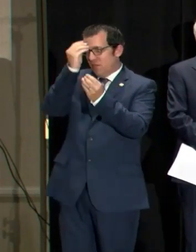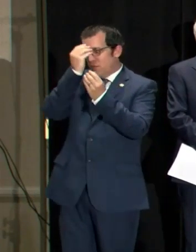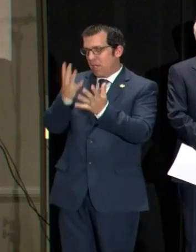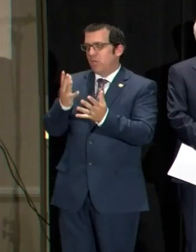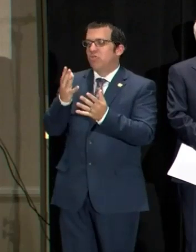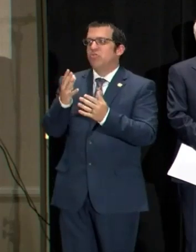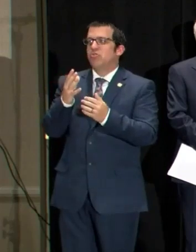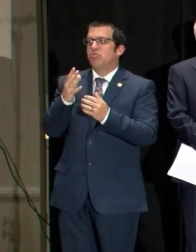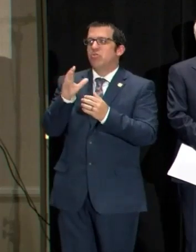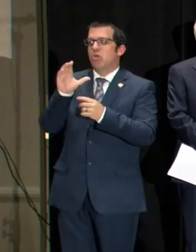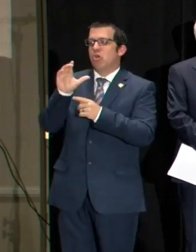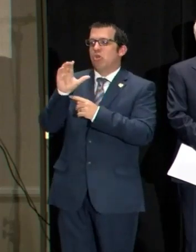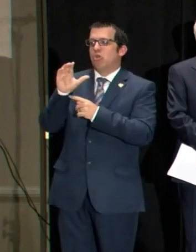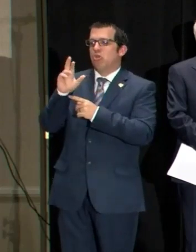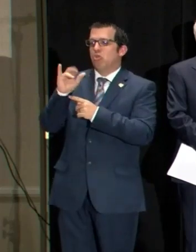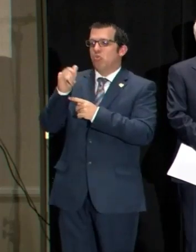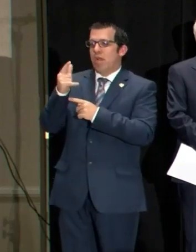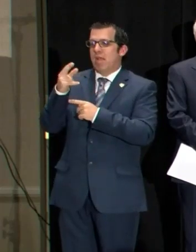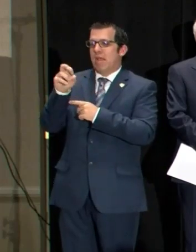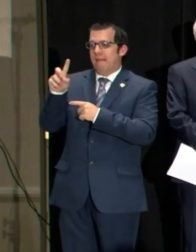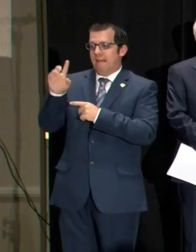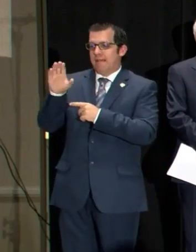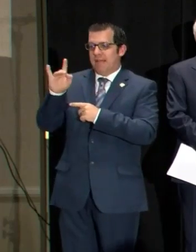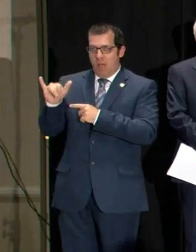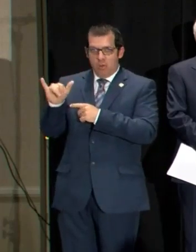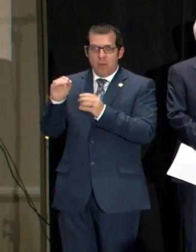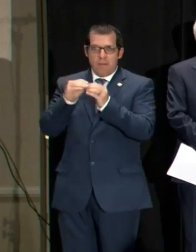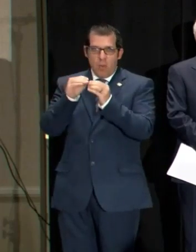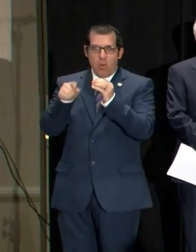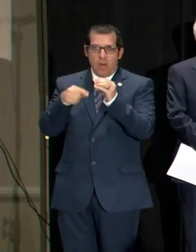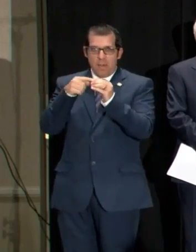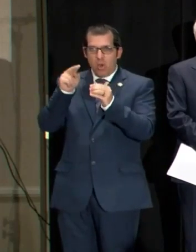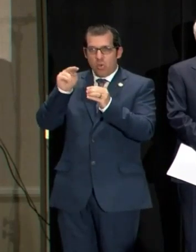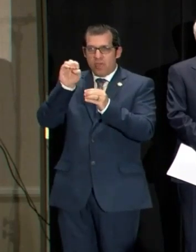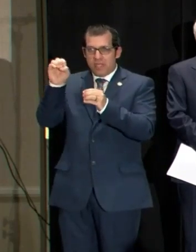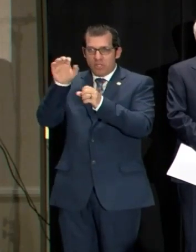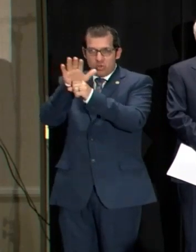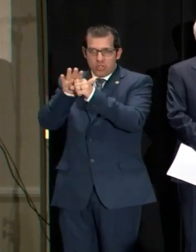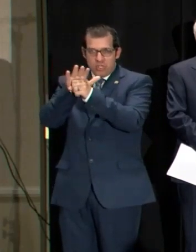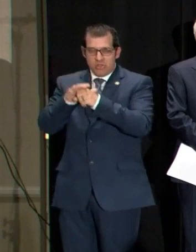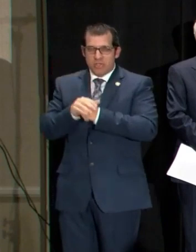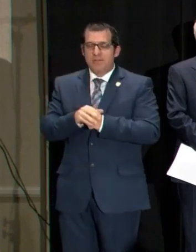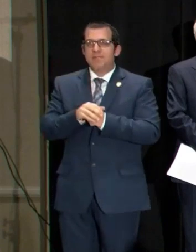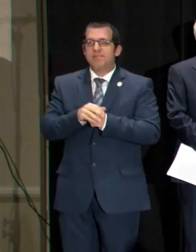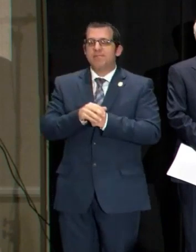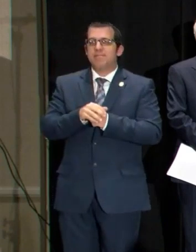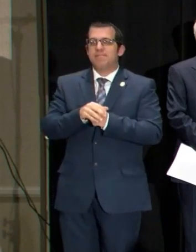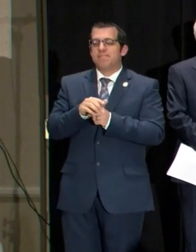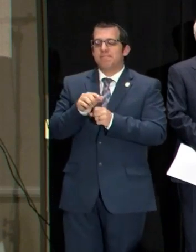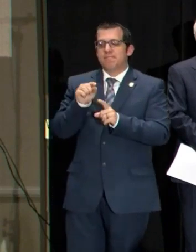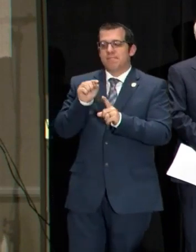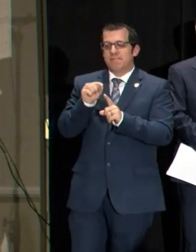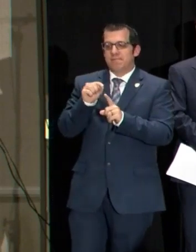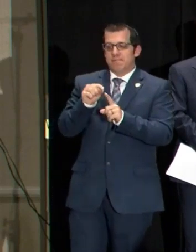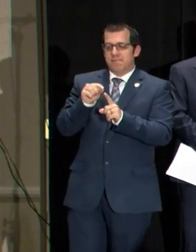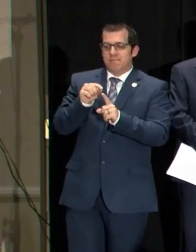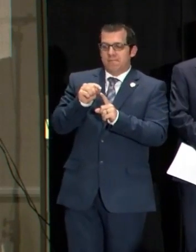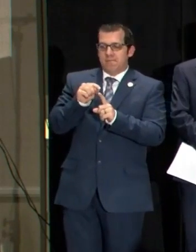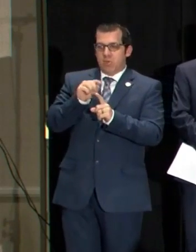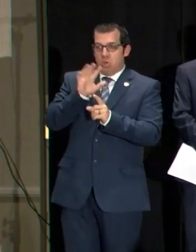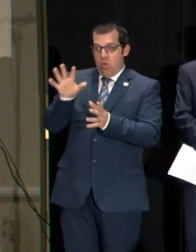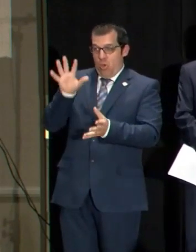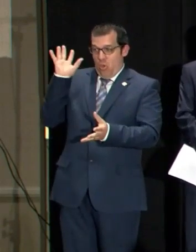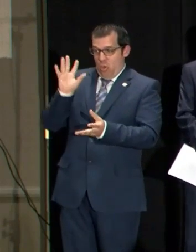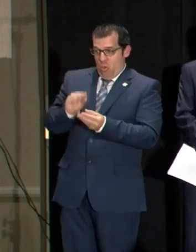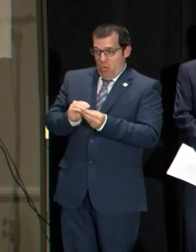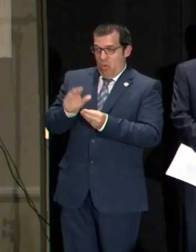information on Craighead County and a little bit more on the Northeast region. In terms of our overall cases